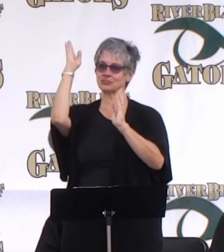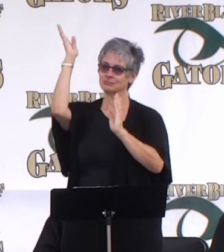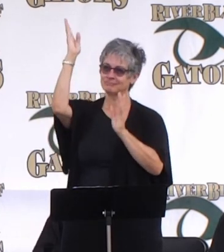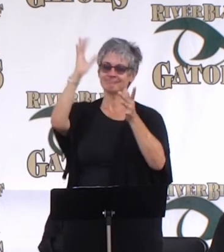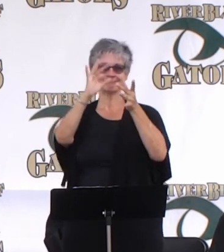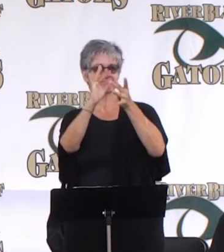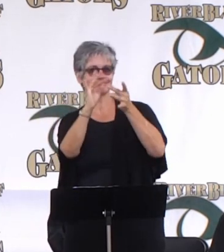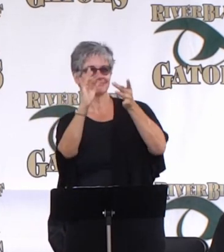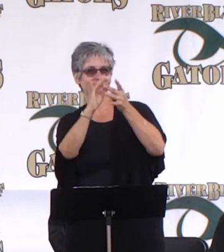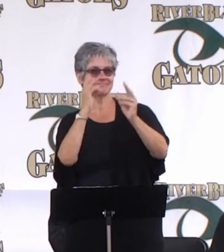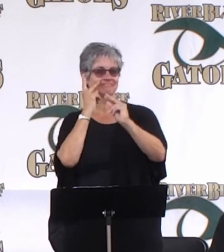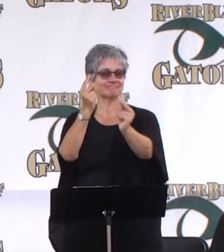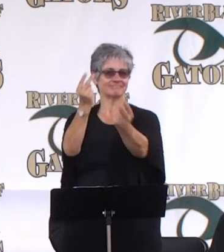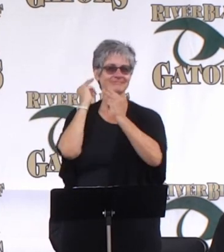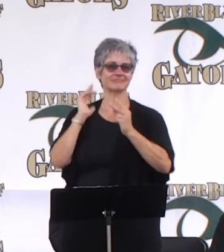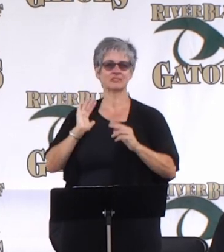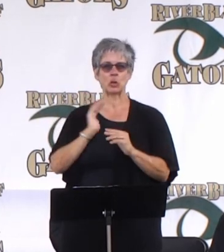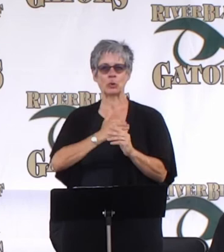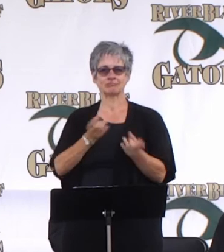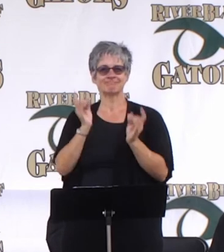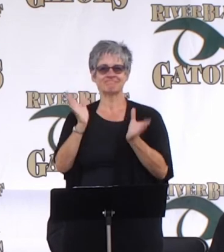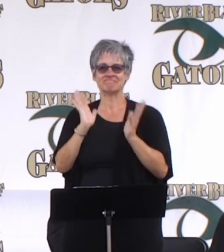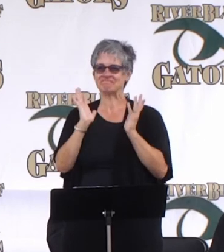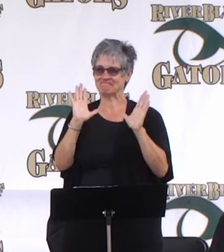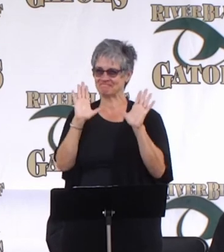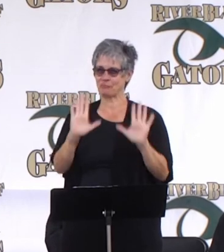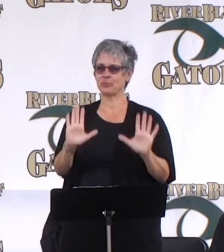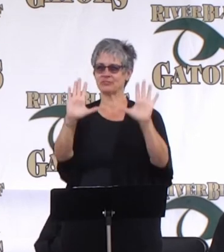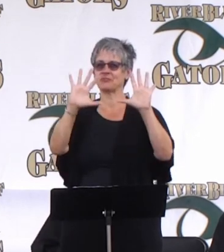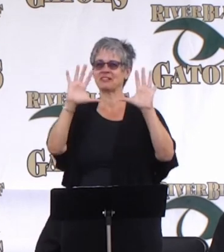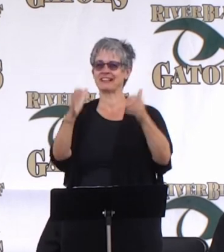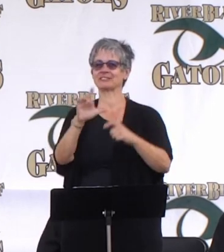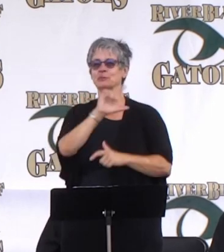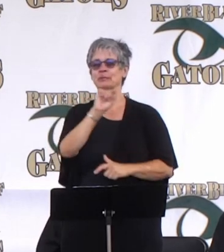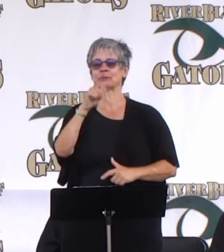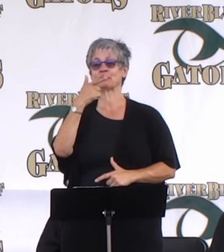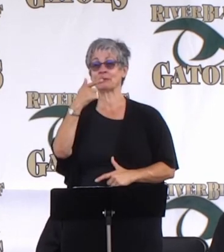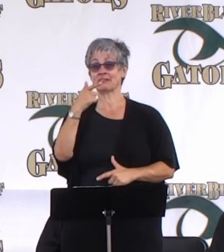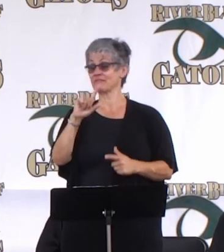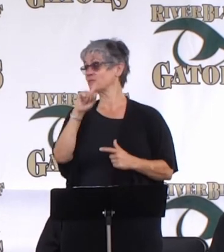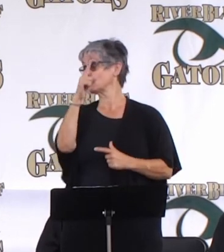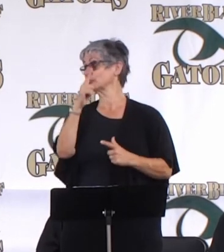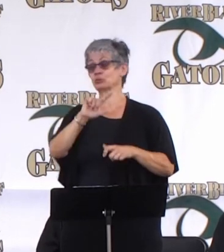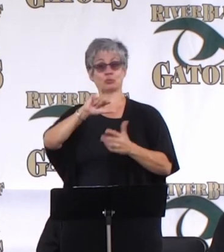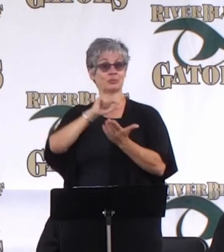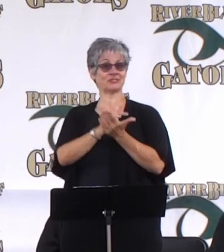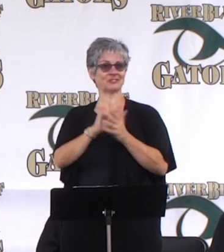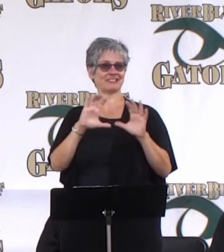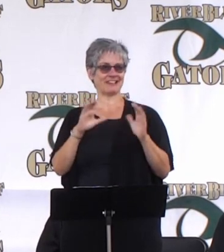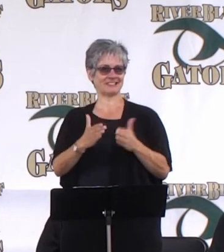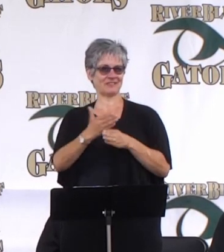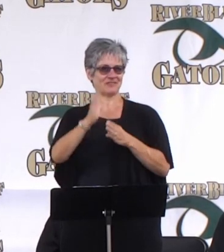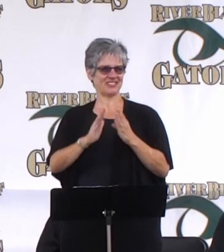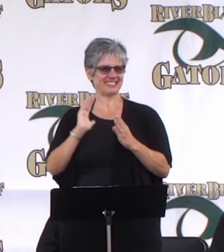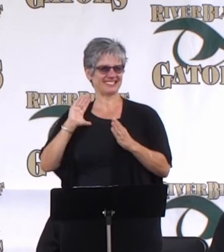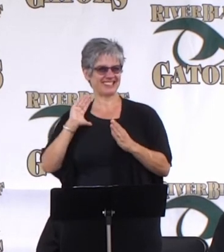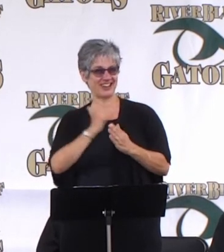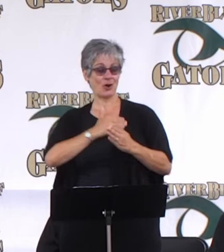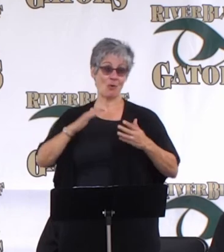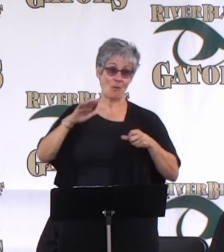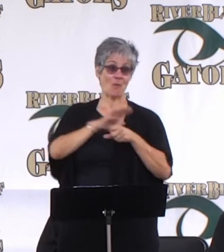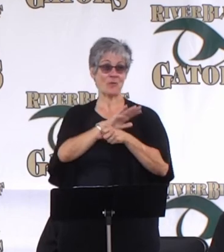incredible class of 2021. We are the first graduating class to have completed our entire senior year during a